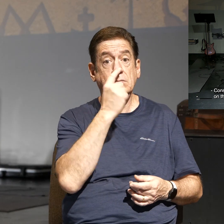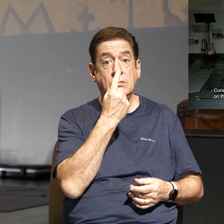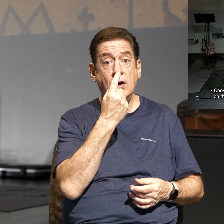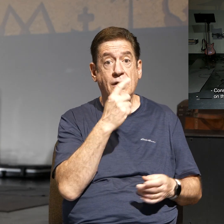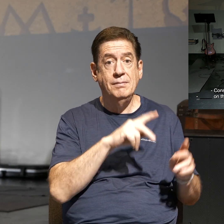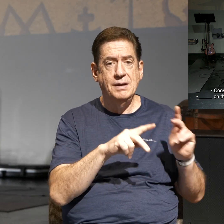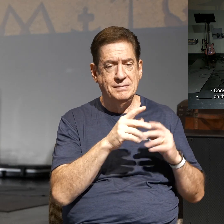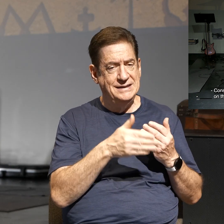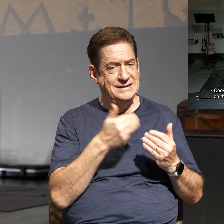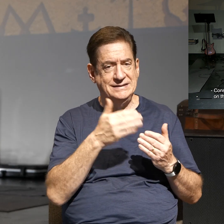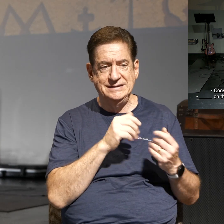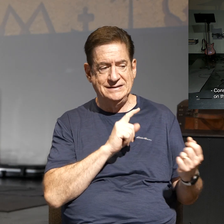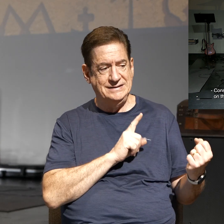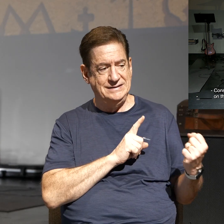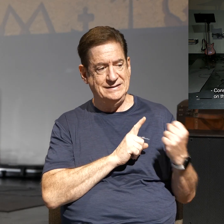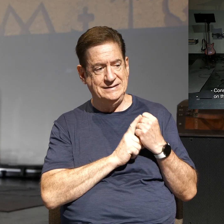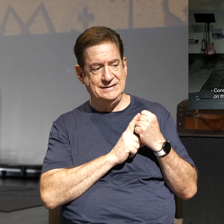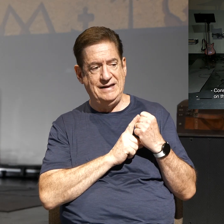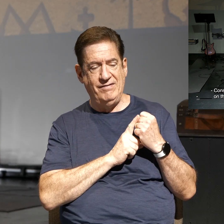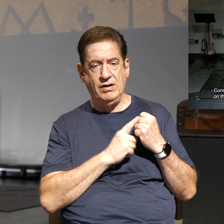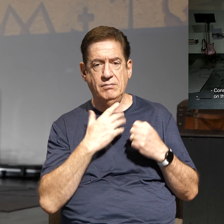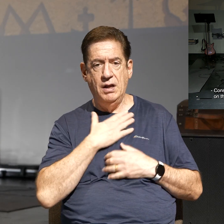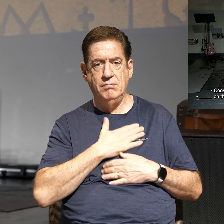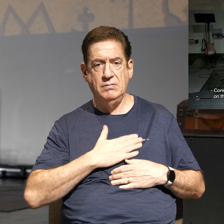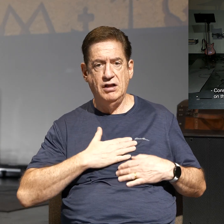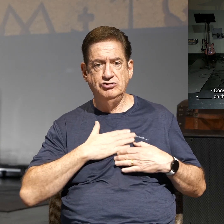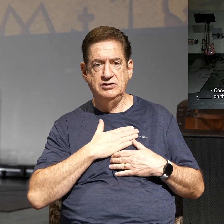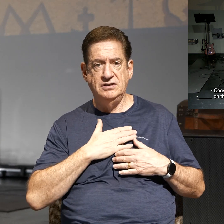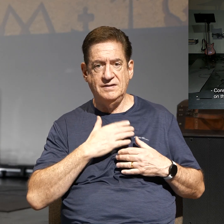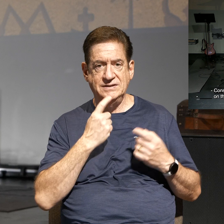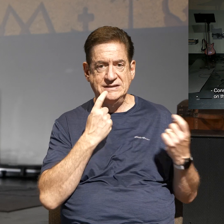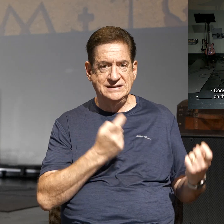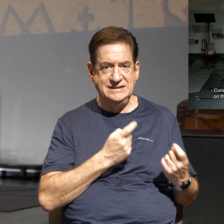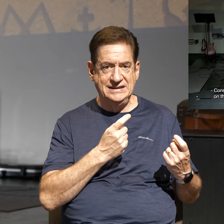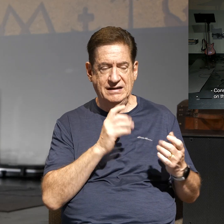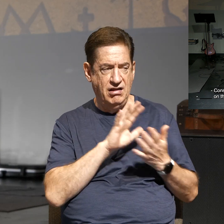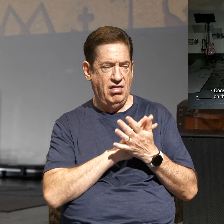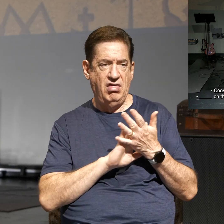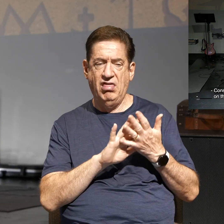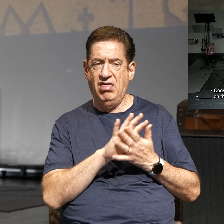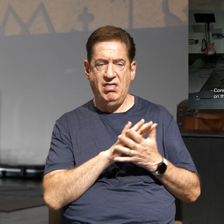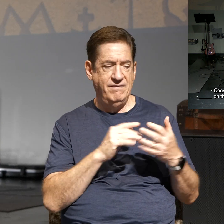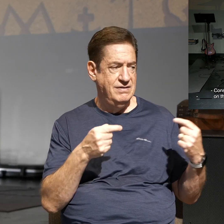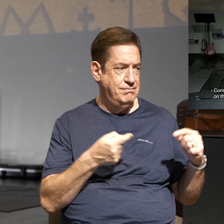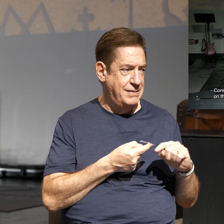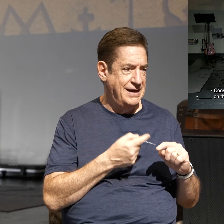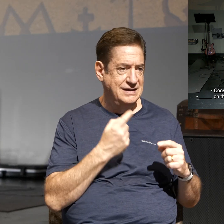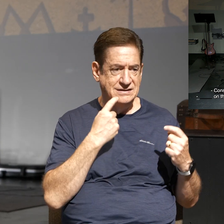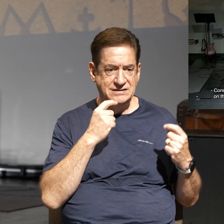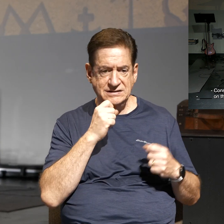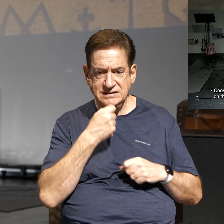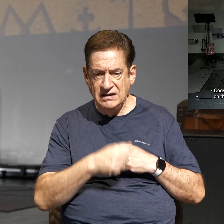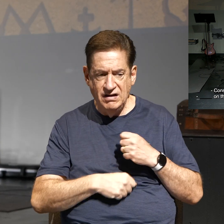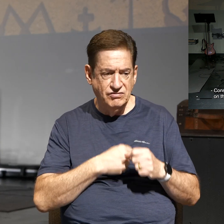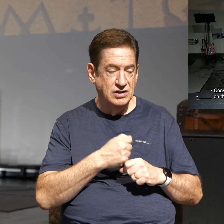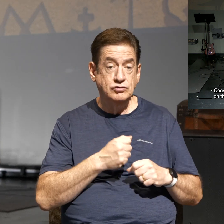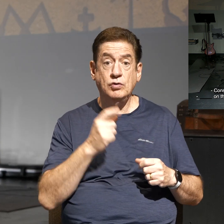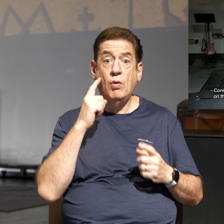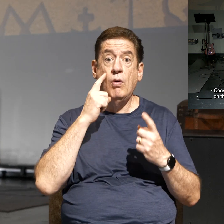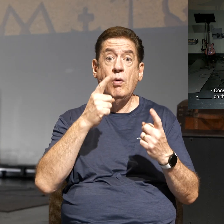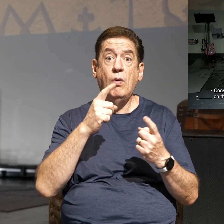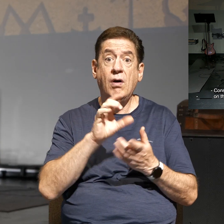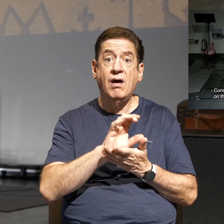are easily deceived by the pleasures of sin and disillusioned by the pain of suffering. So the goal of consecration is being